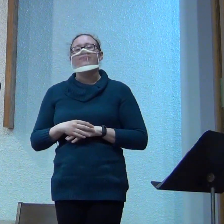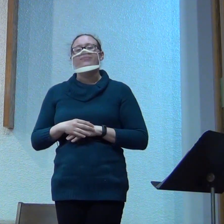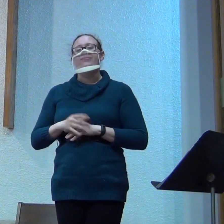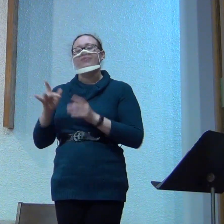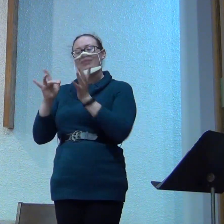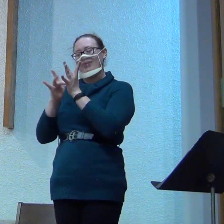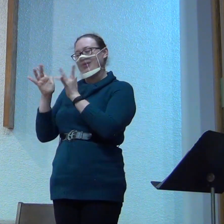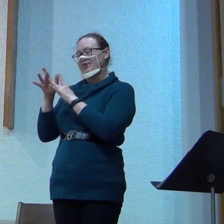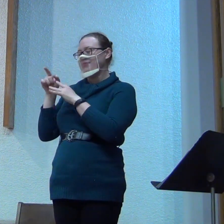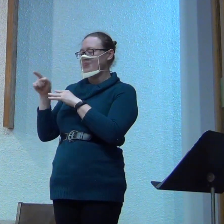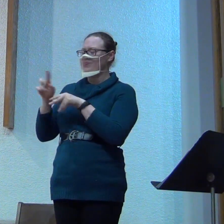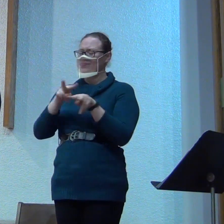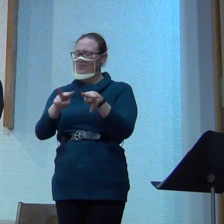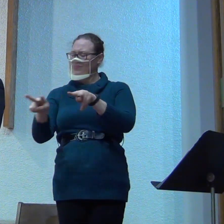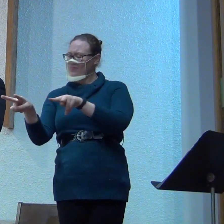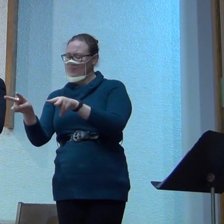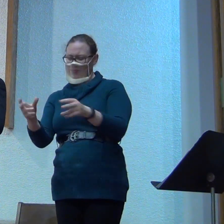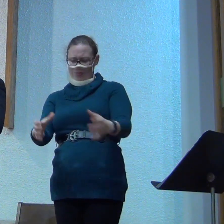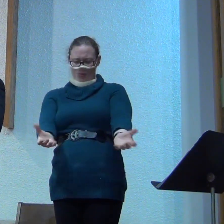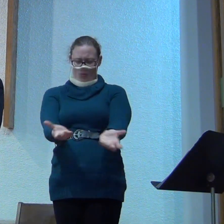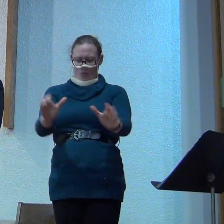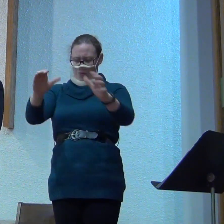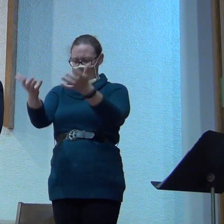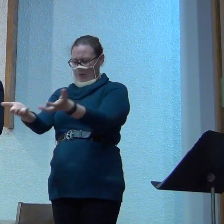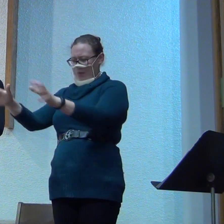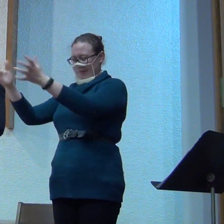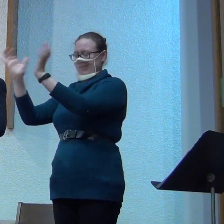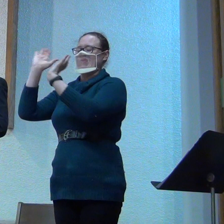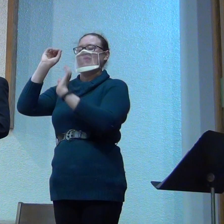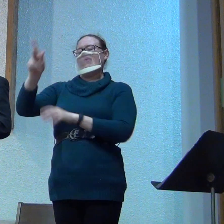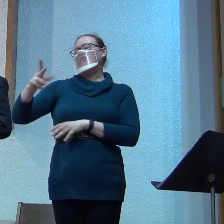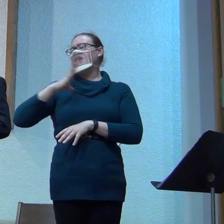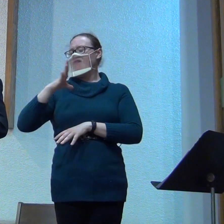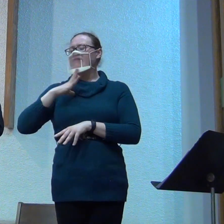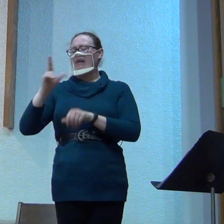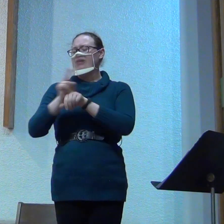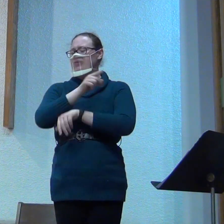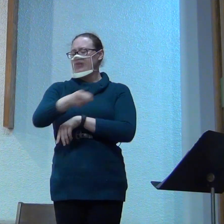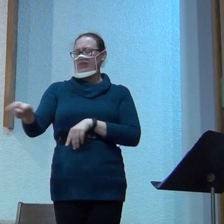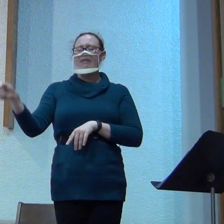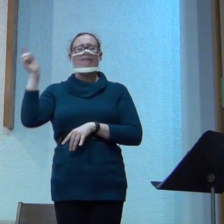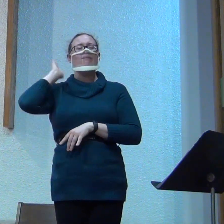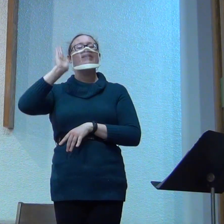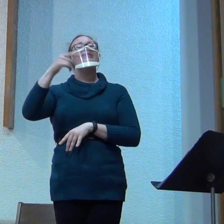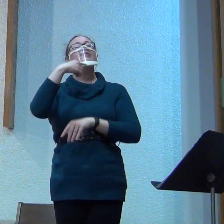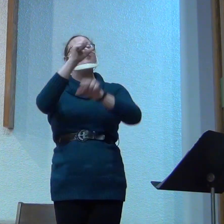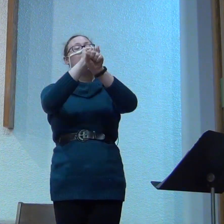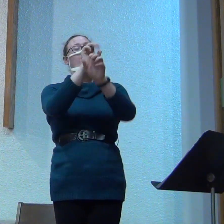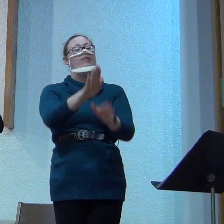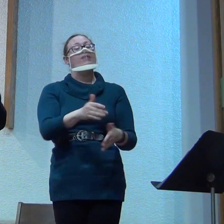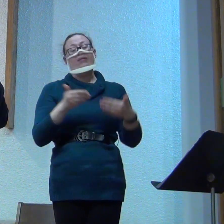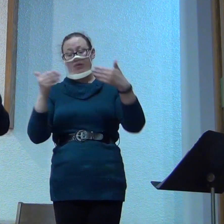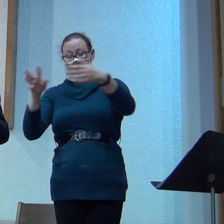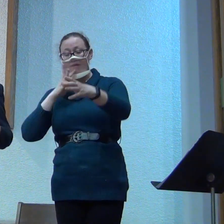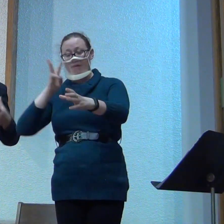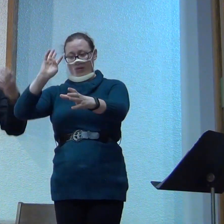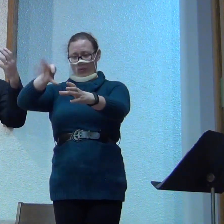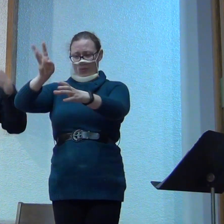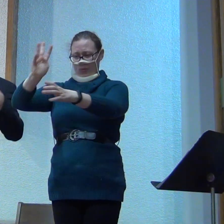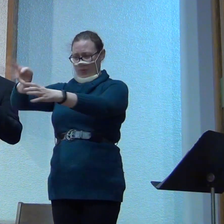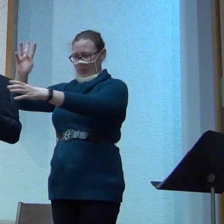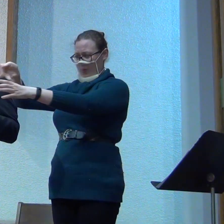Jesus looked at them and said, okay, I can do this, no problem. And he instructed the servants to fill the jars,